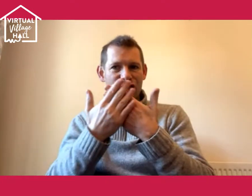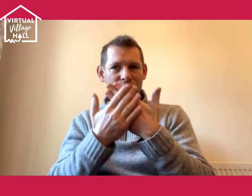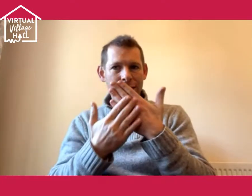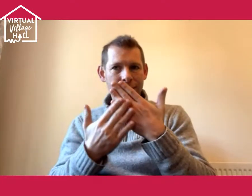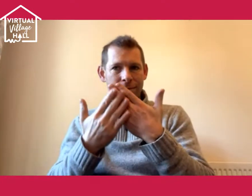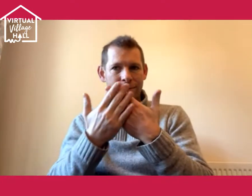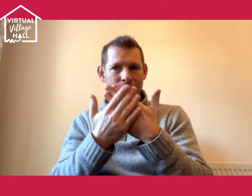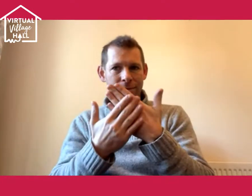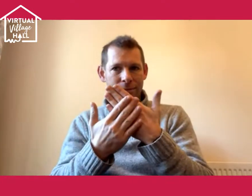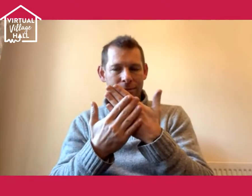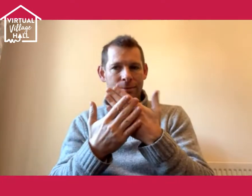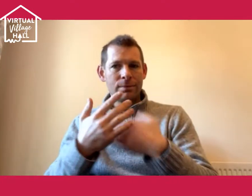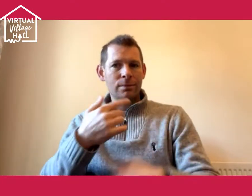And Asian,